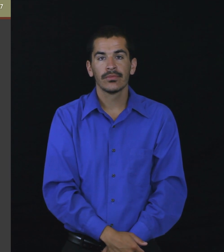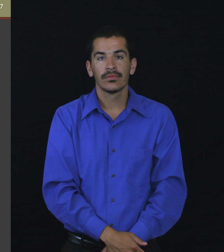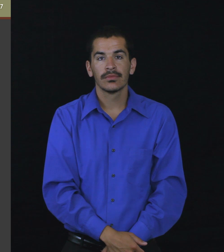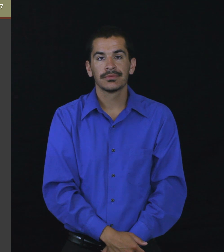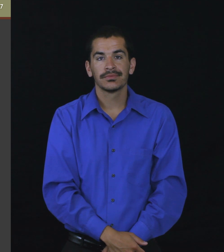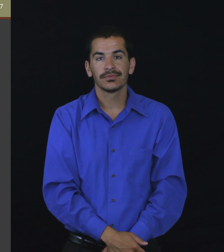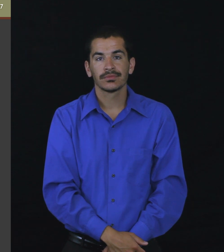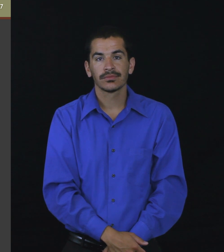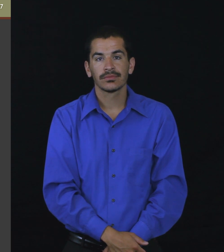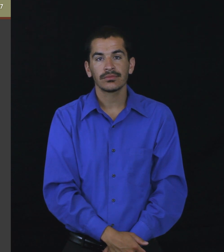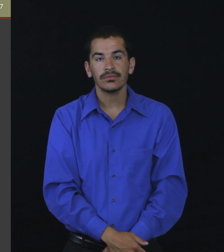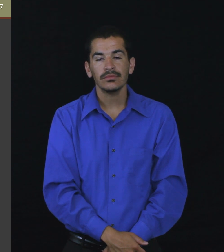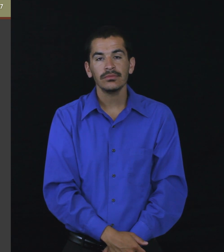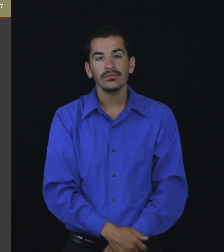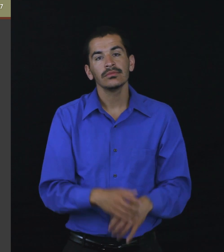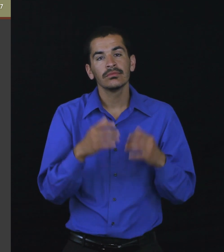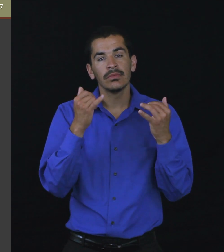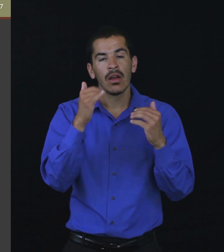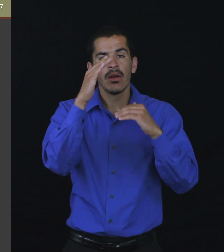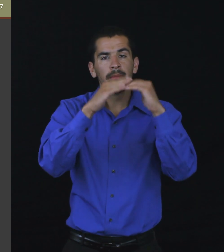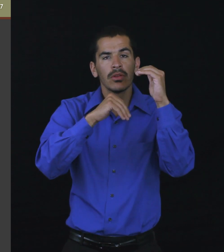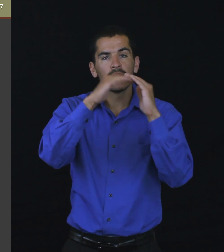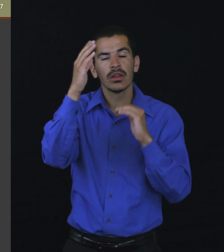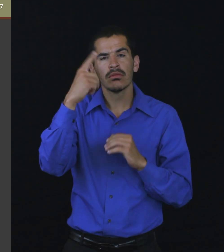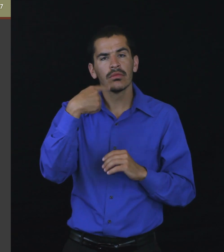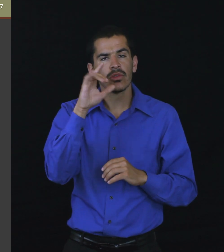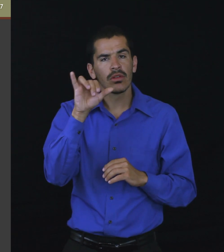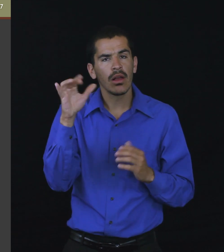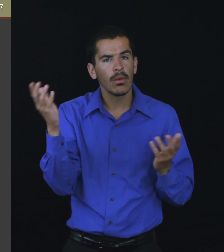Facility aesthetics.